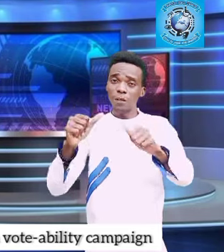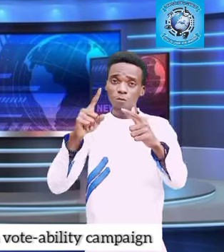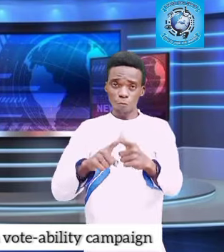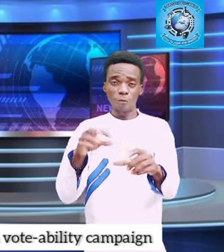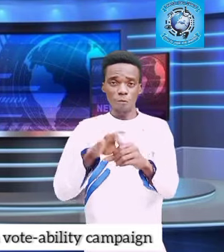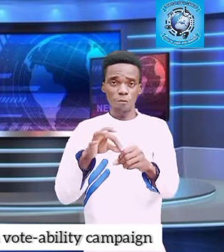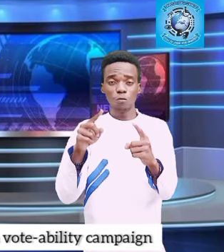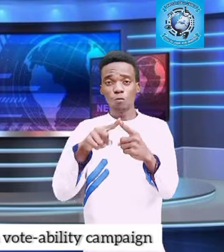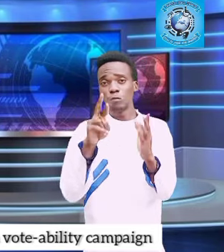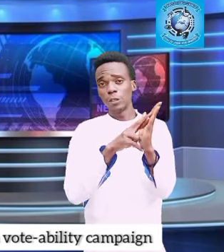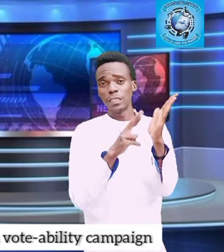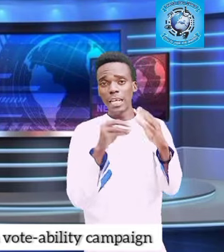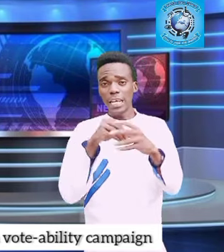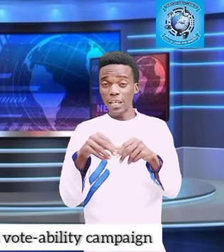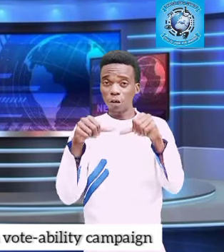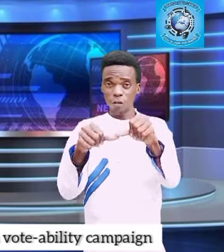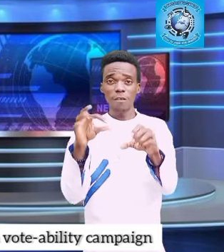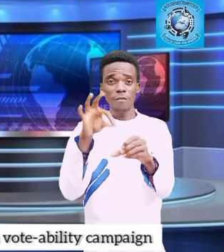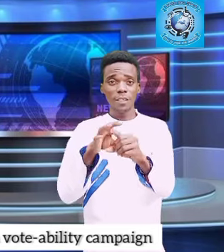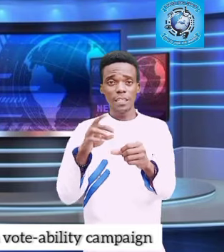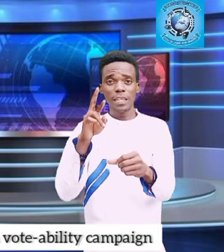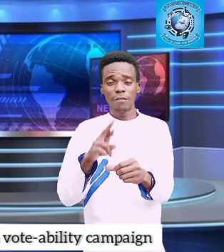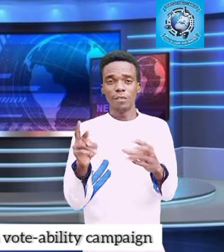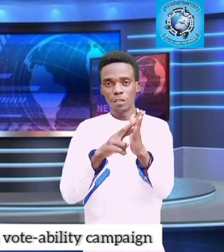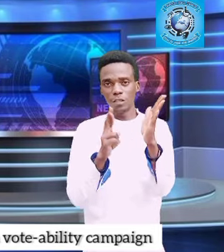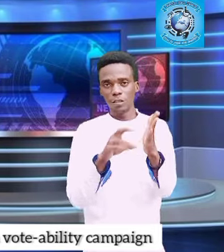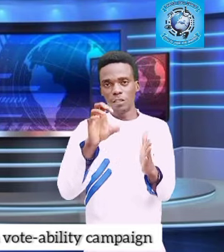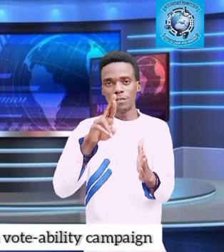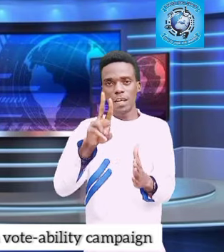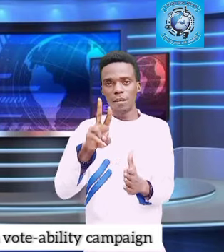in the Continuous Voters Registration (CVR) exercise.